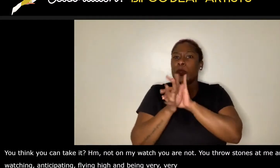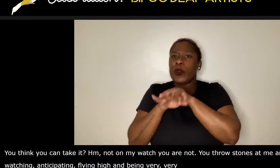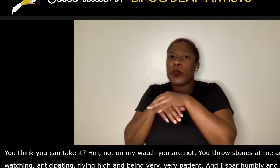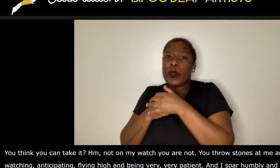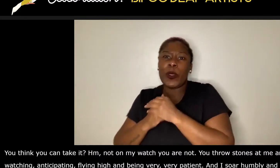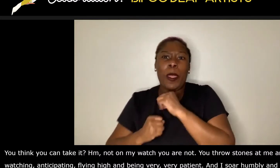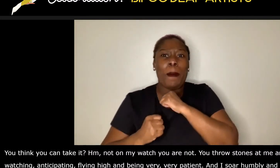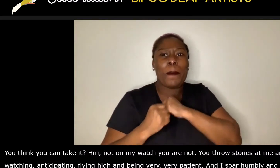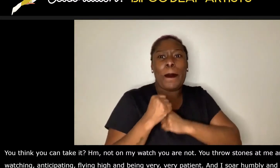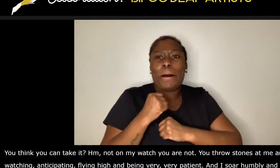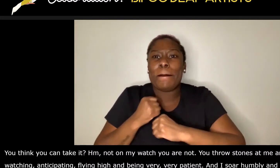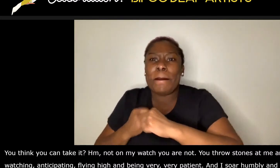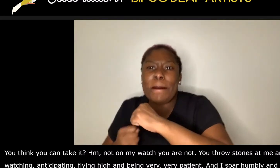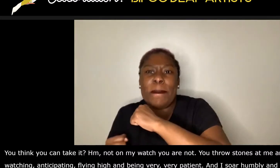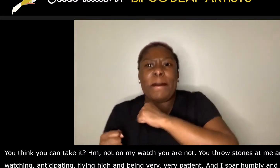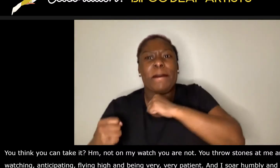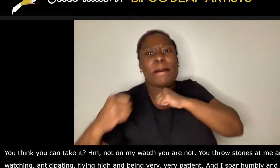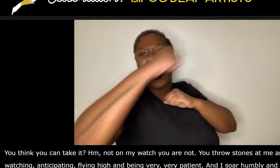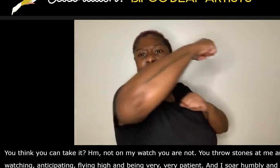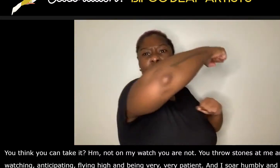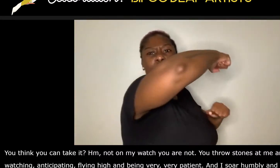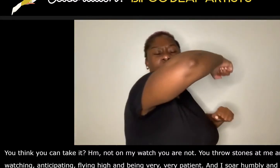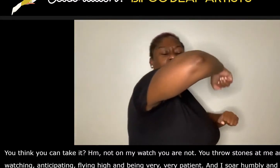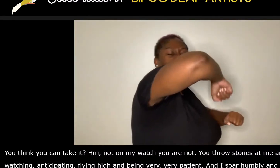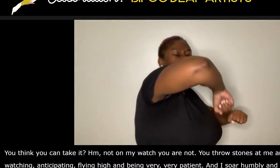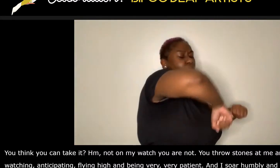wait, and I'm ready.